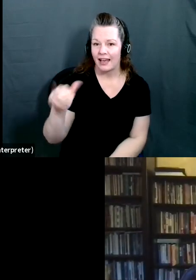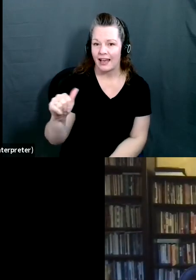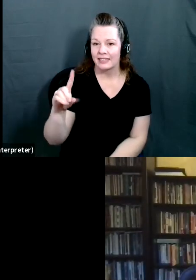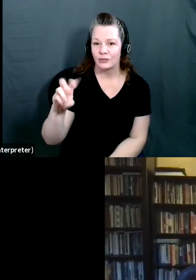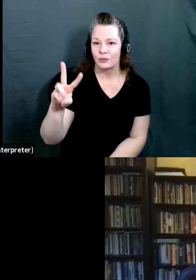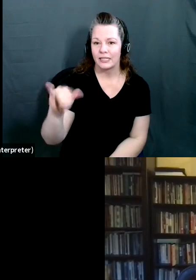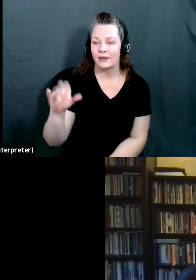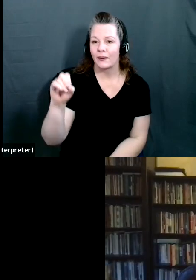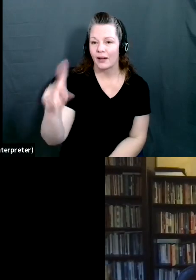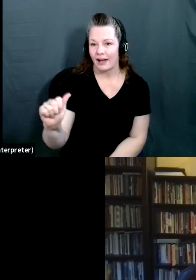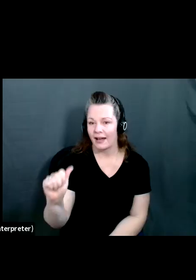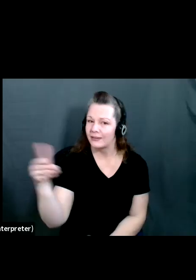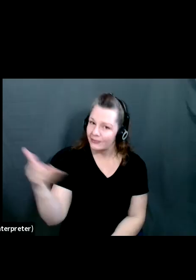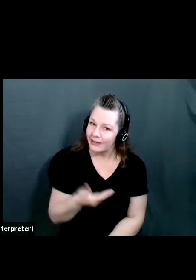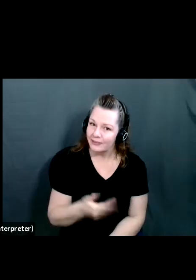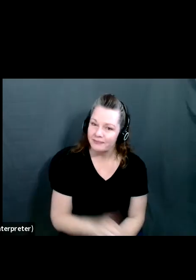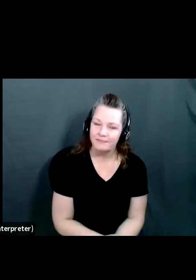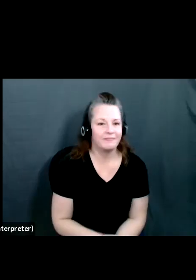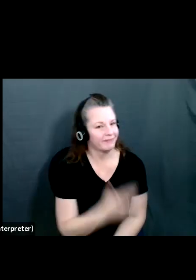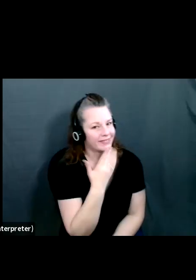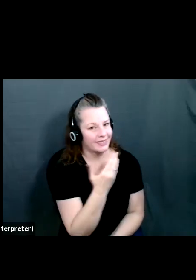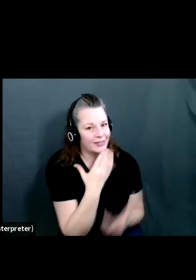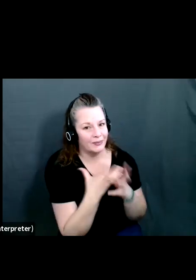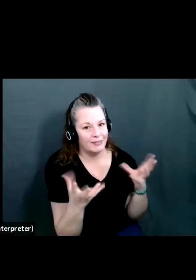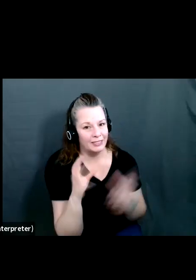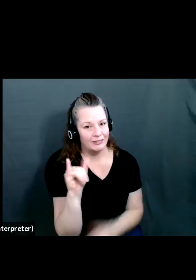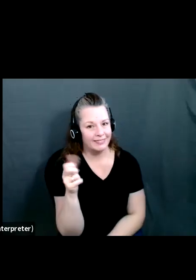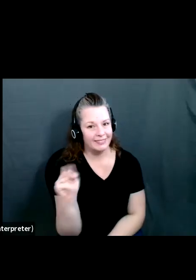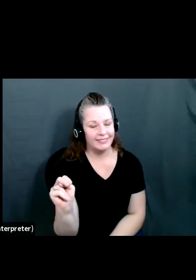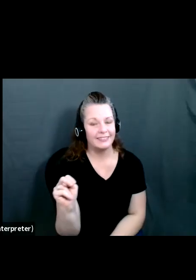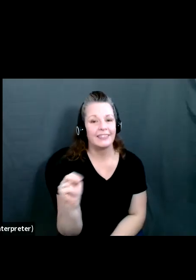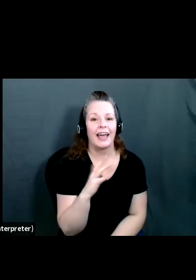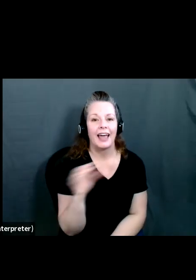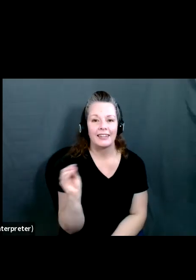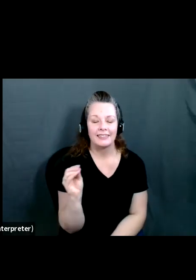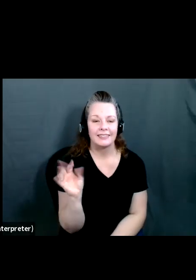welcome. Thank you so much, Iain. And